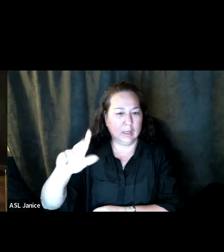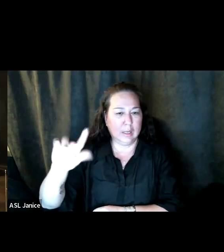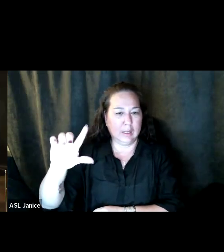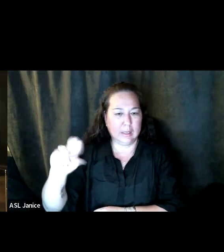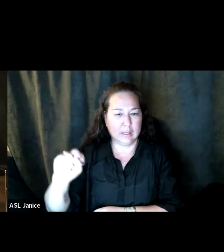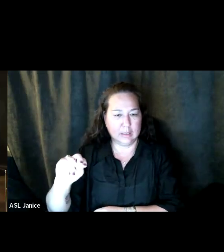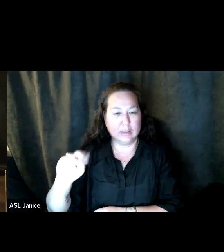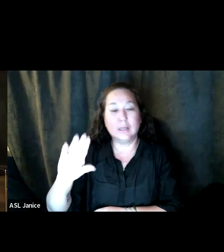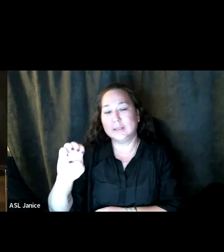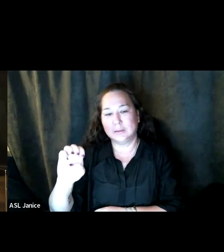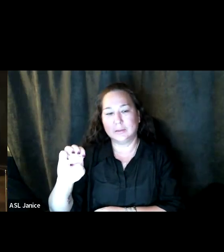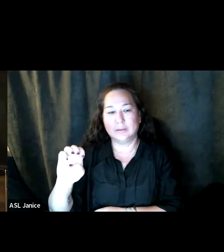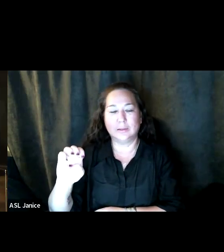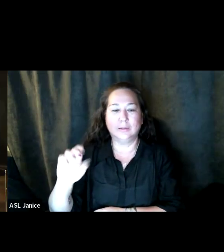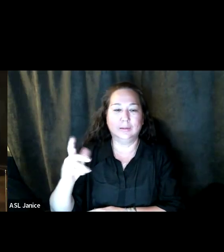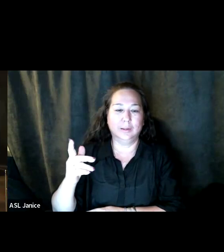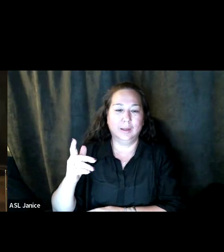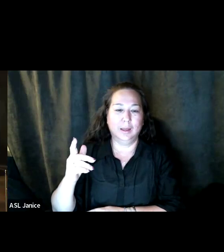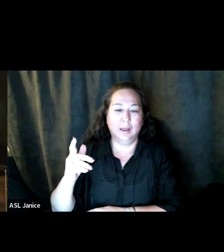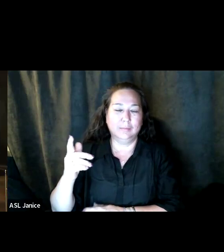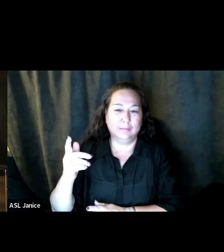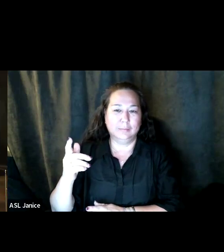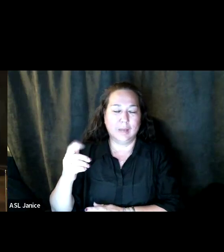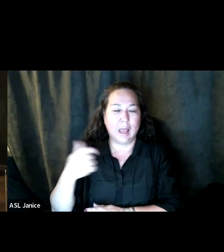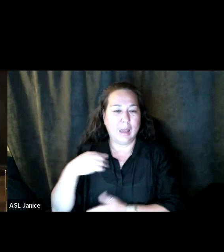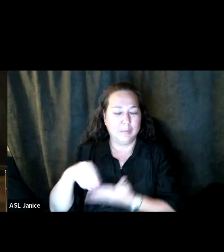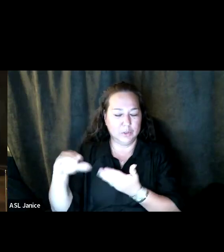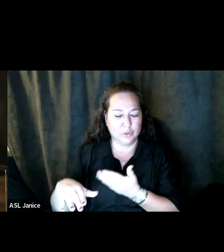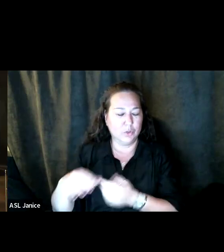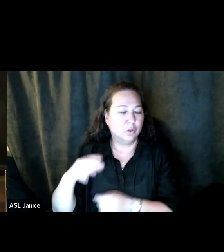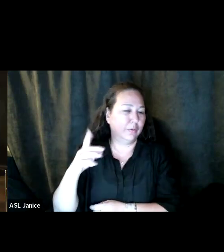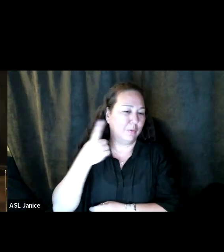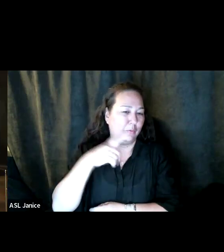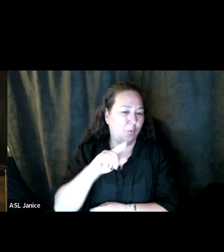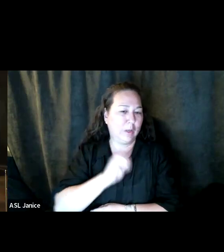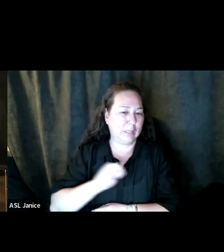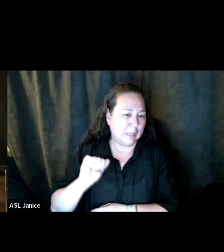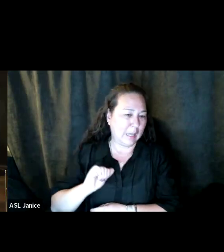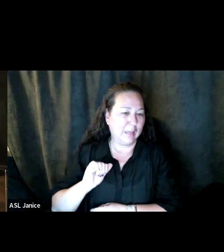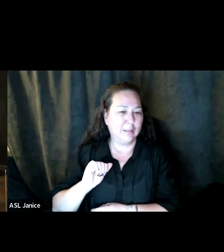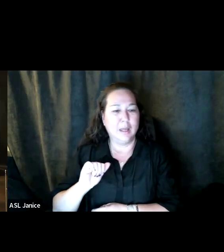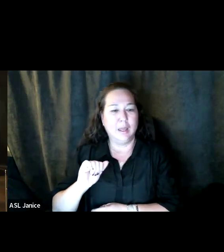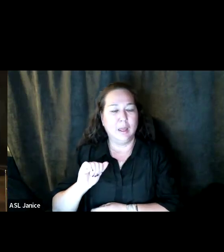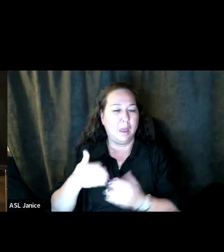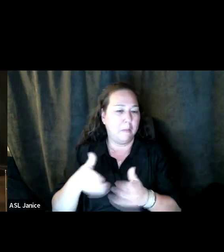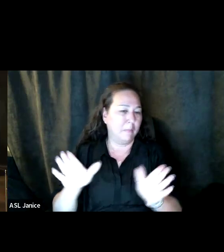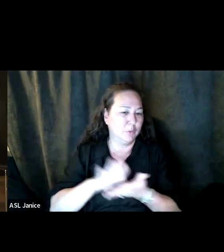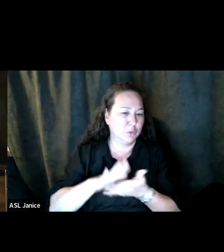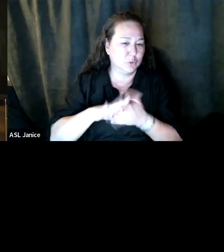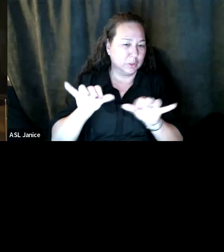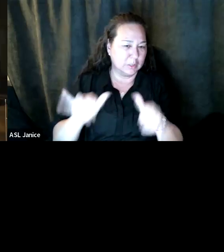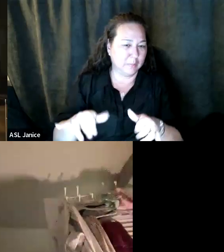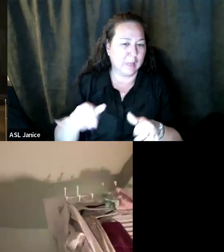Necklace Parks, including Franklin Park. I'm also a student of the Atlanta Public School System. I have tremendous respect for everything I know